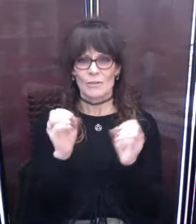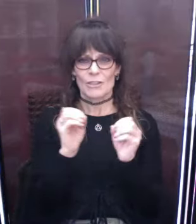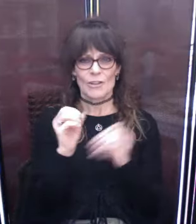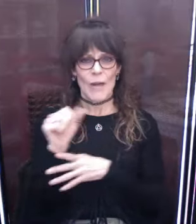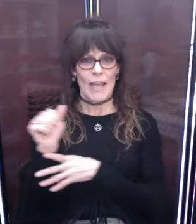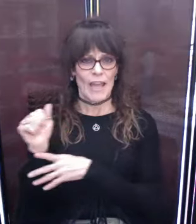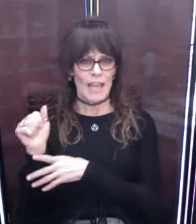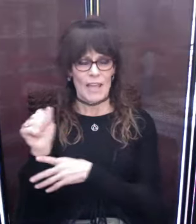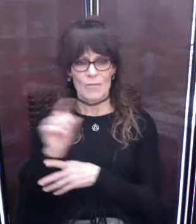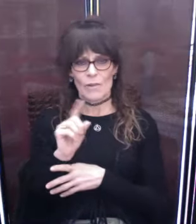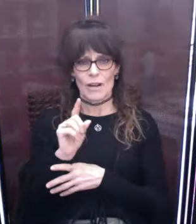going.